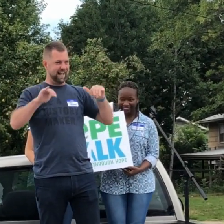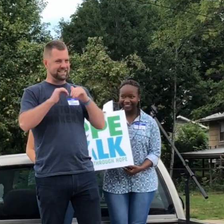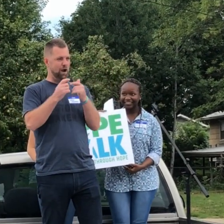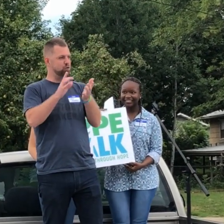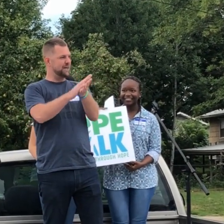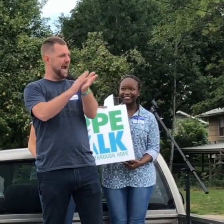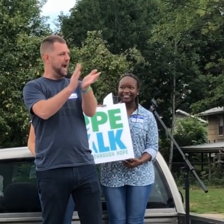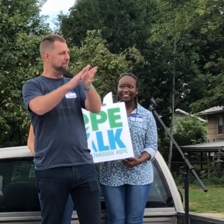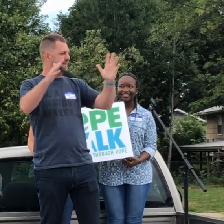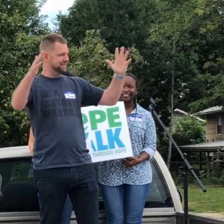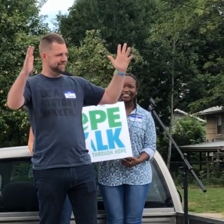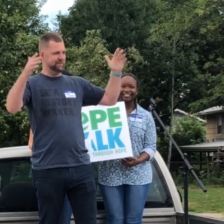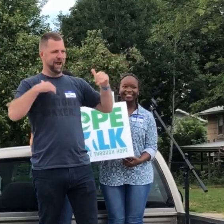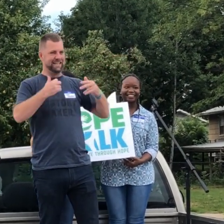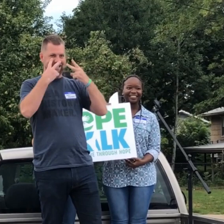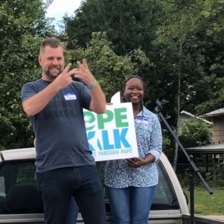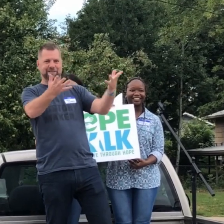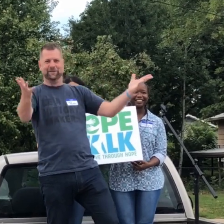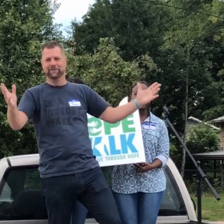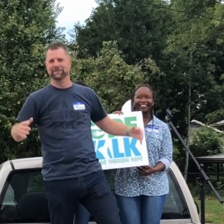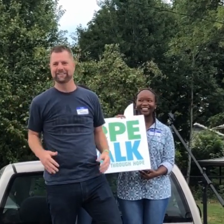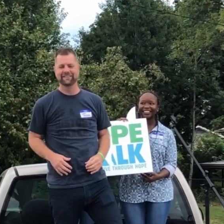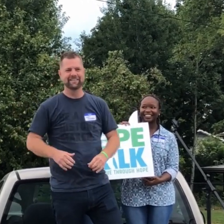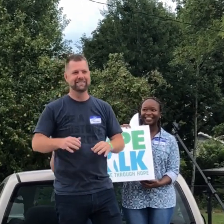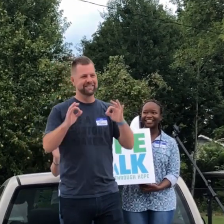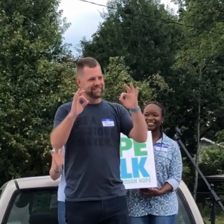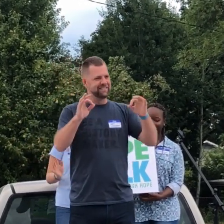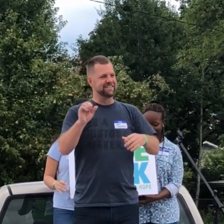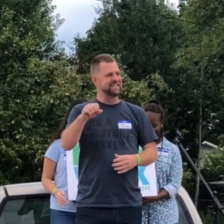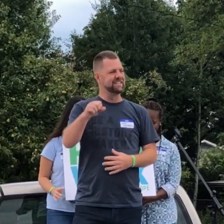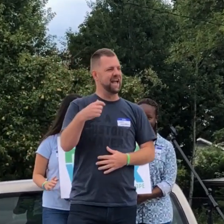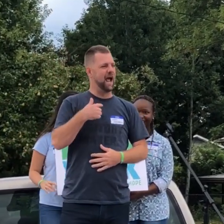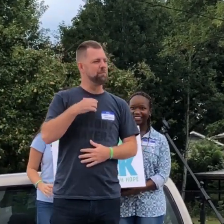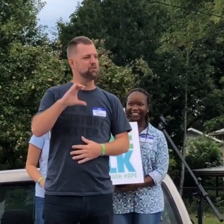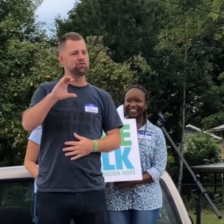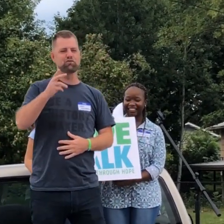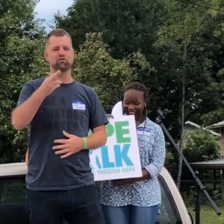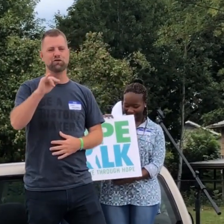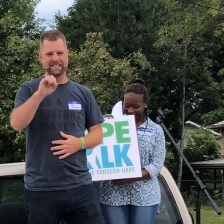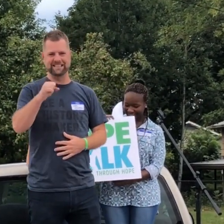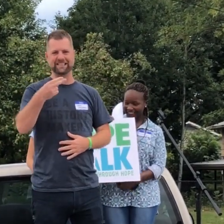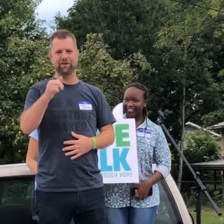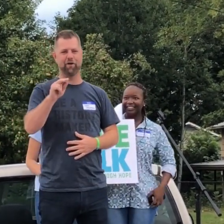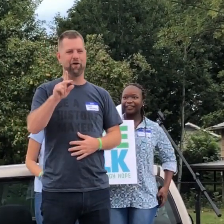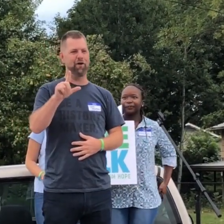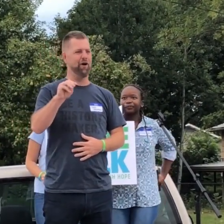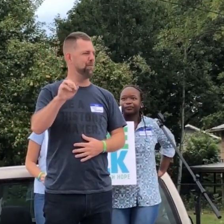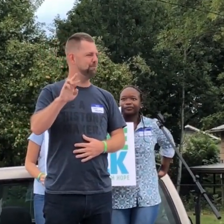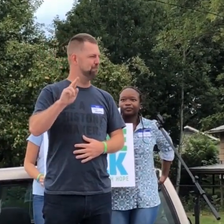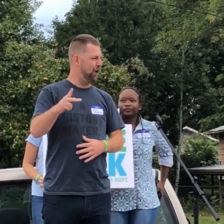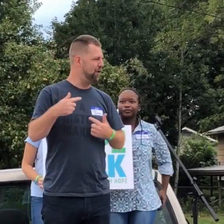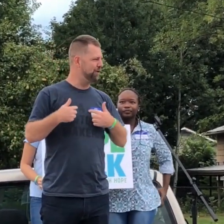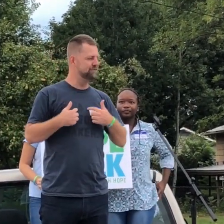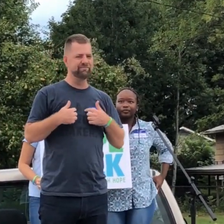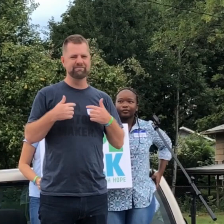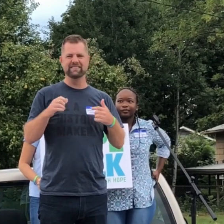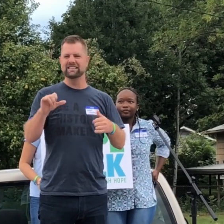Put your hands up in the air. That's how you clap for a deaf person. Put your hands in the air. I can see it. Awesome. I am Chris Haulmark,